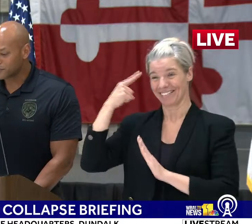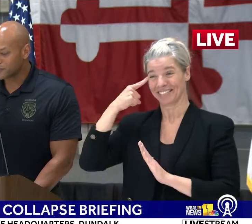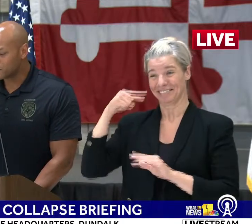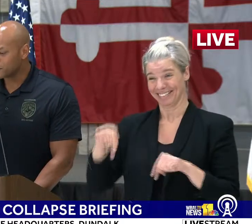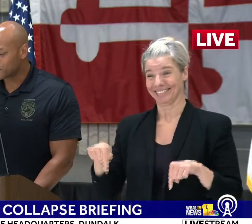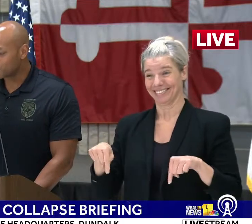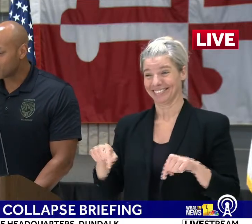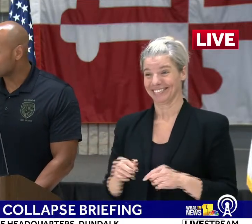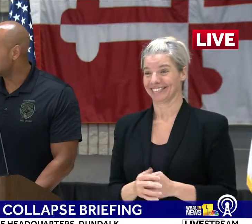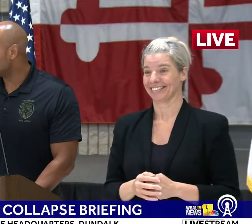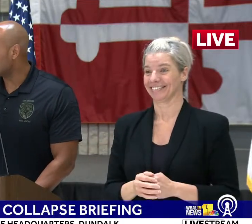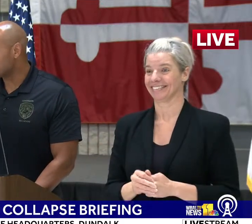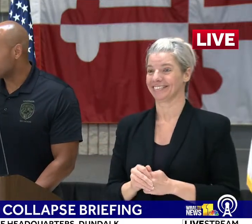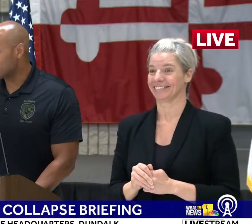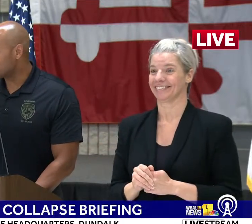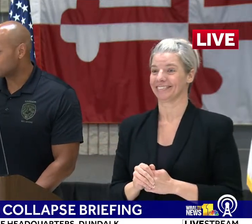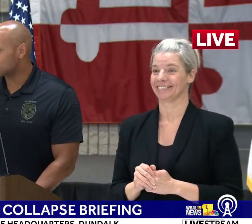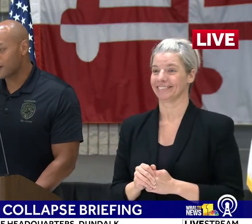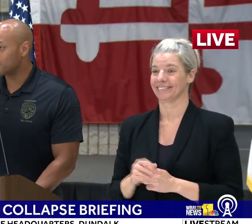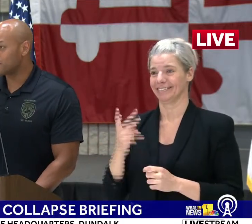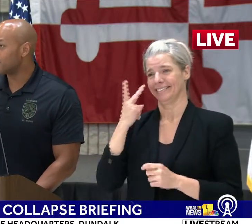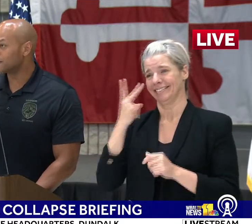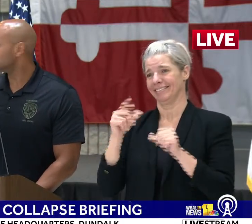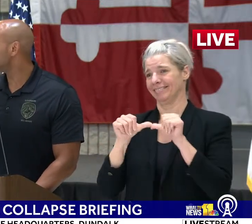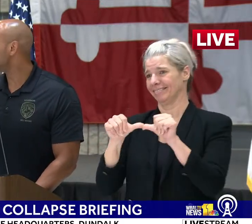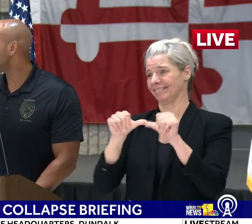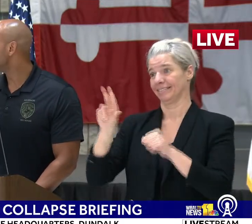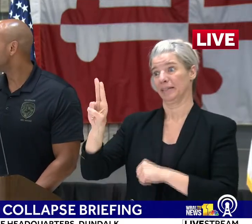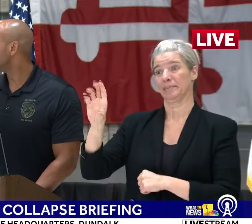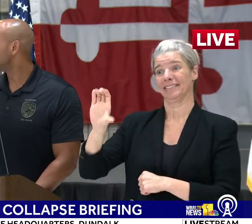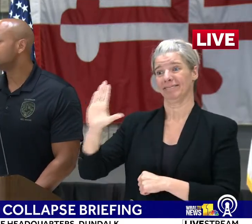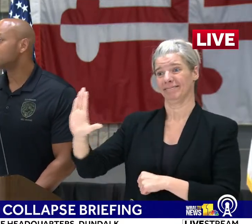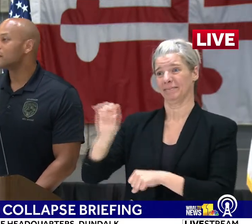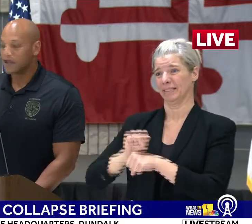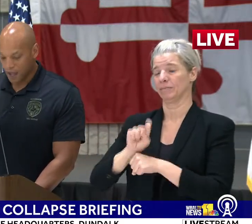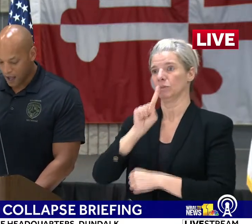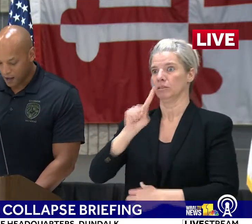And frankly, after continuing to look at the work of Unified Command, I'm so proud to be an American.